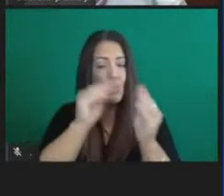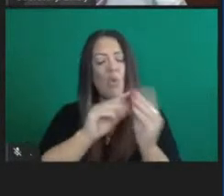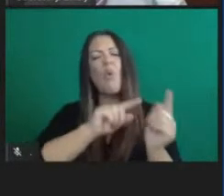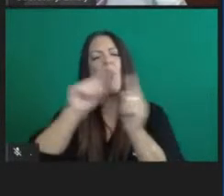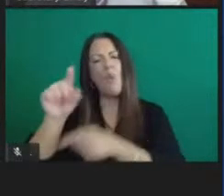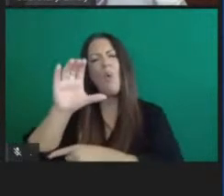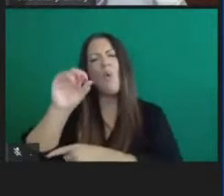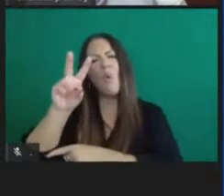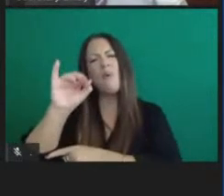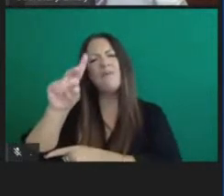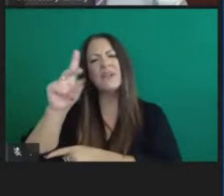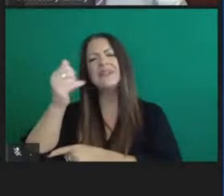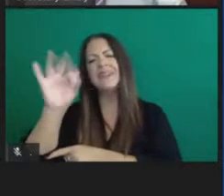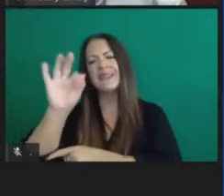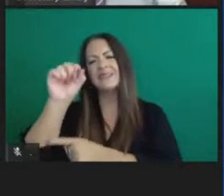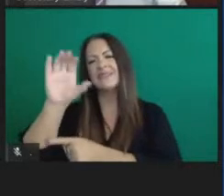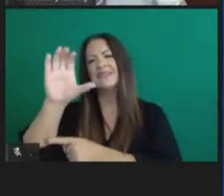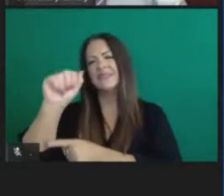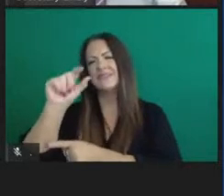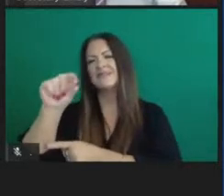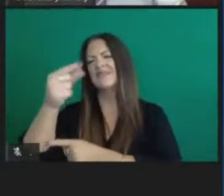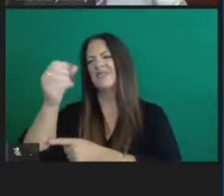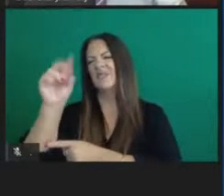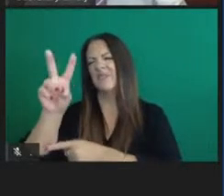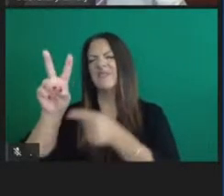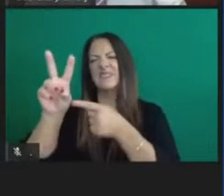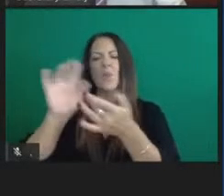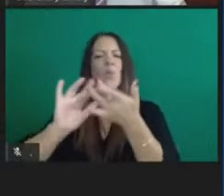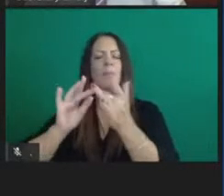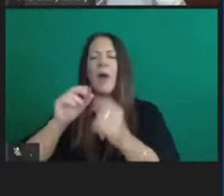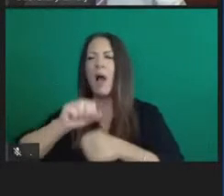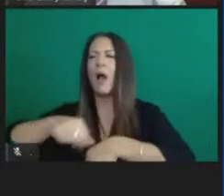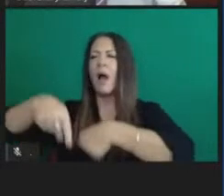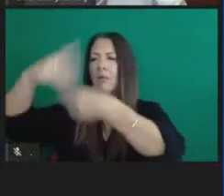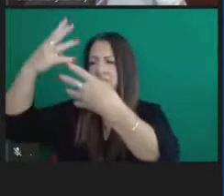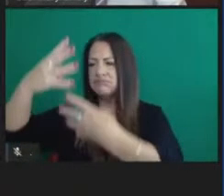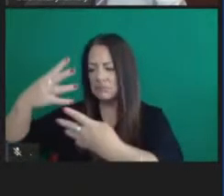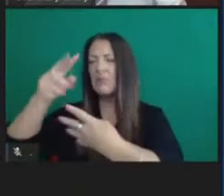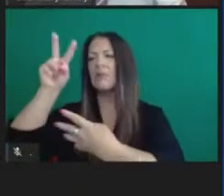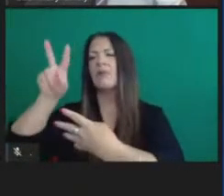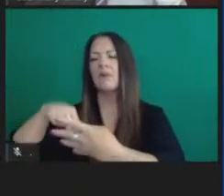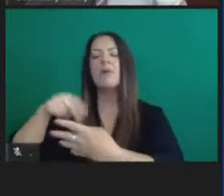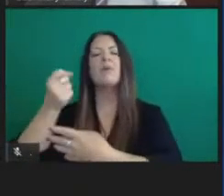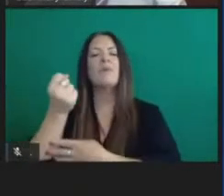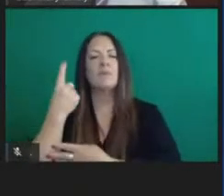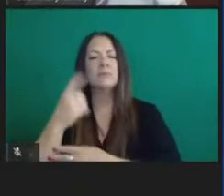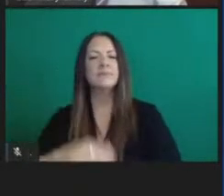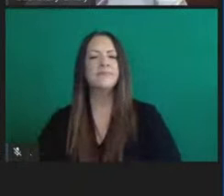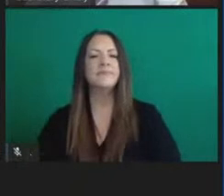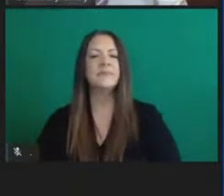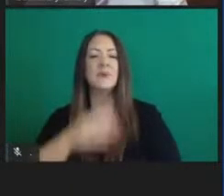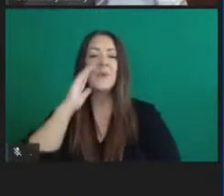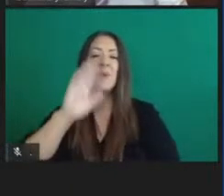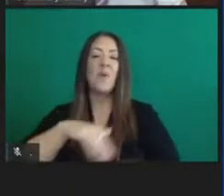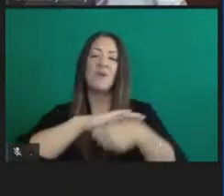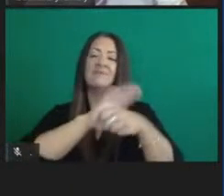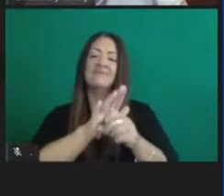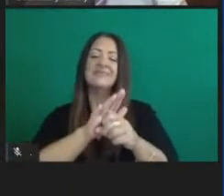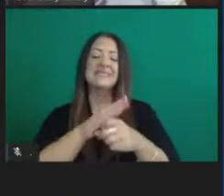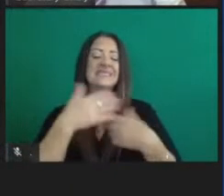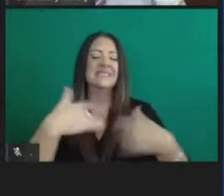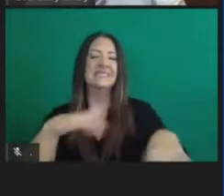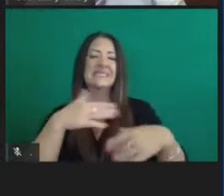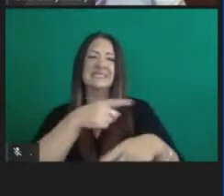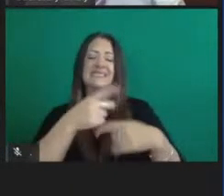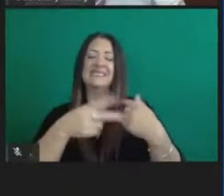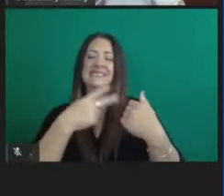covid19.ca.gov website as well. The highlights are that COVID-19 continues to pose an important risk, as we say time and time again.